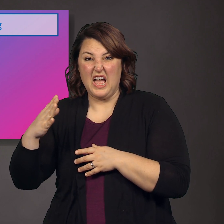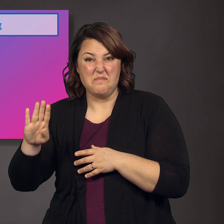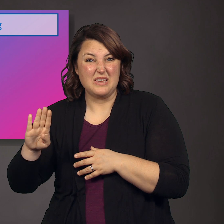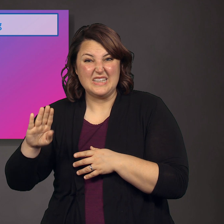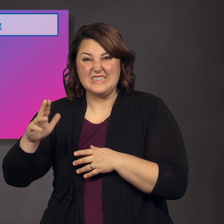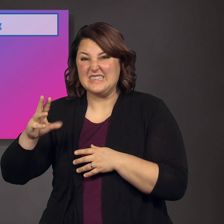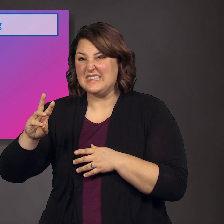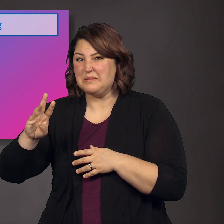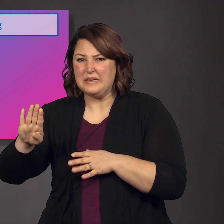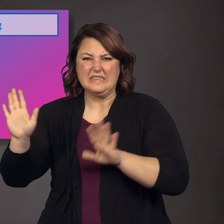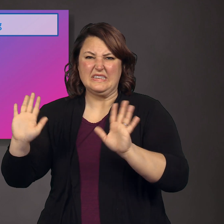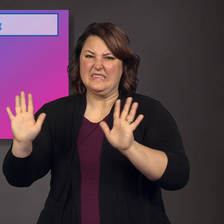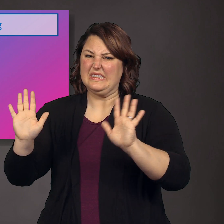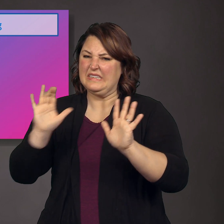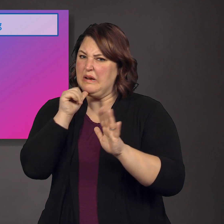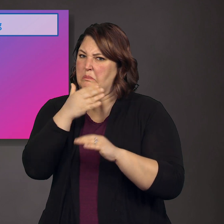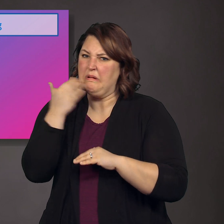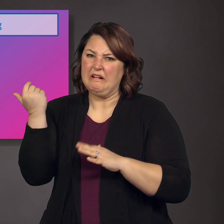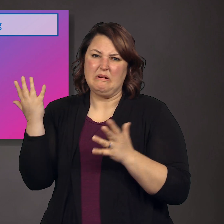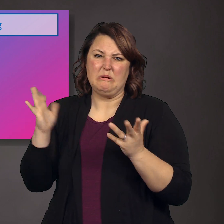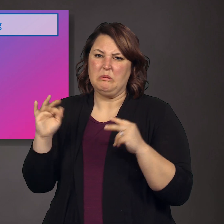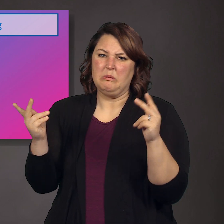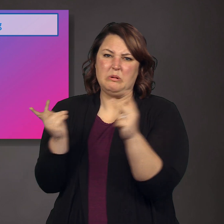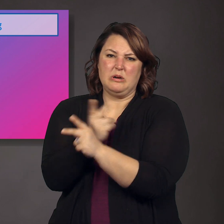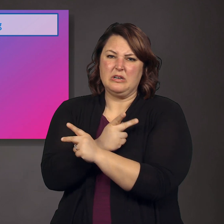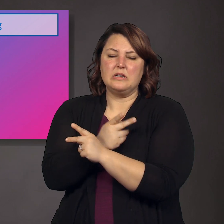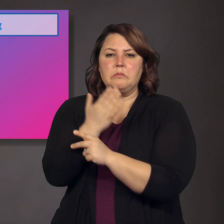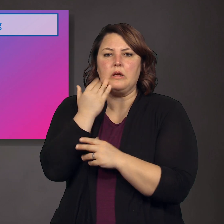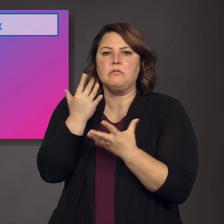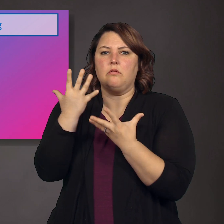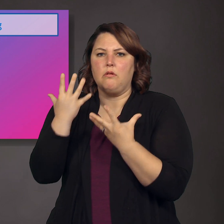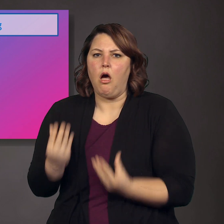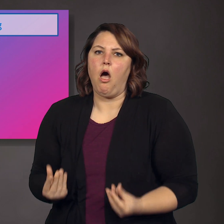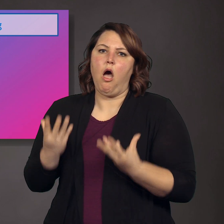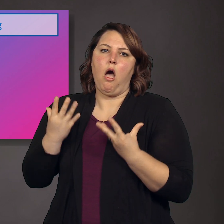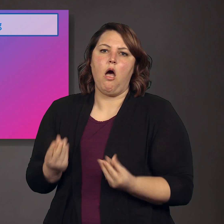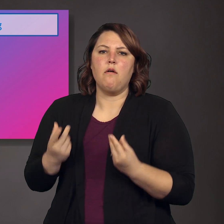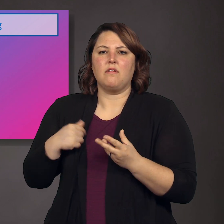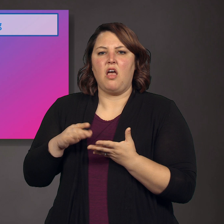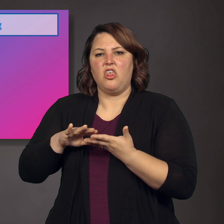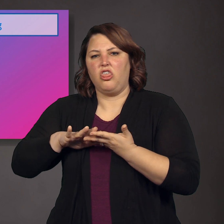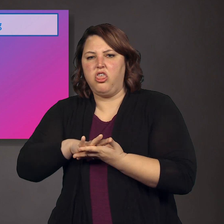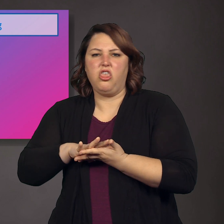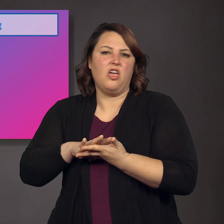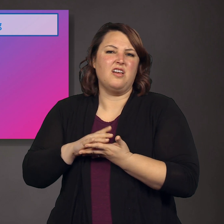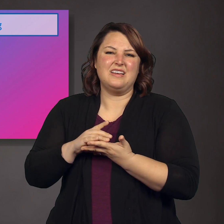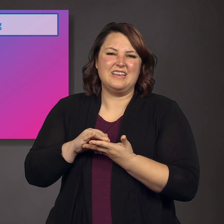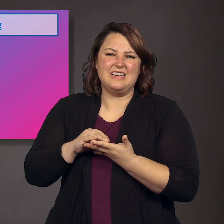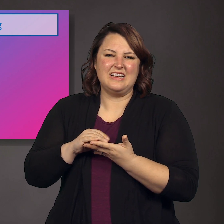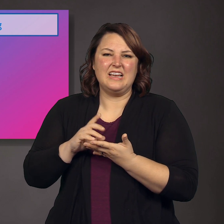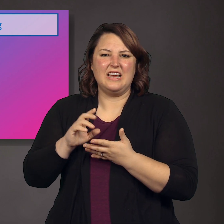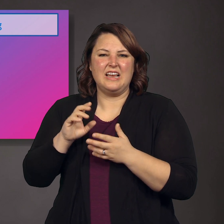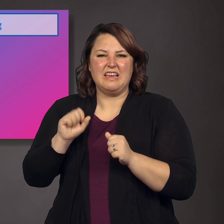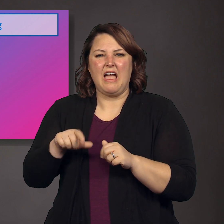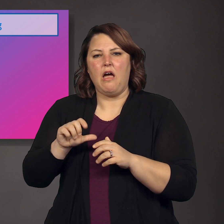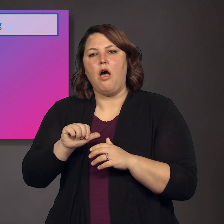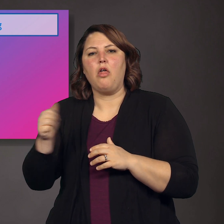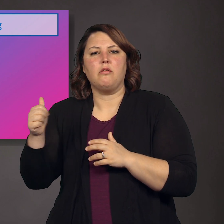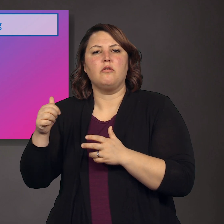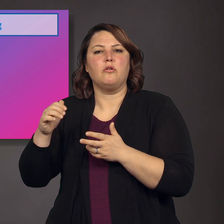make it better. In fact, it's worse because they're so soft that they can smudge off and get all over the front of other photos. If it's a